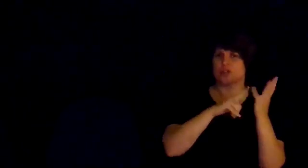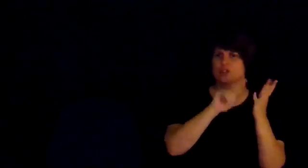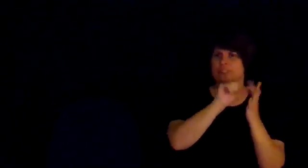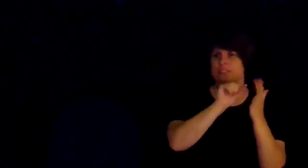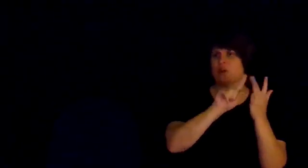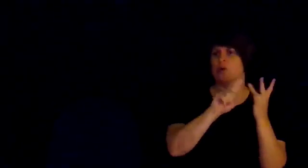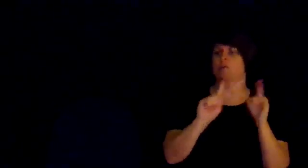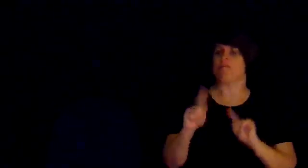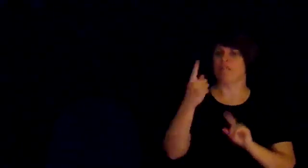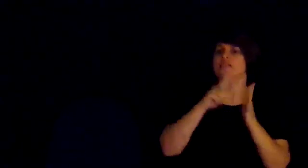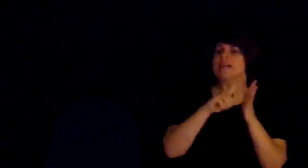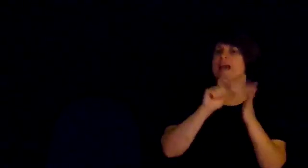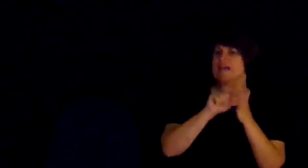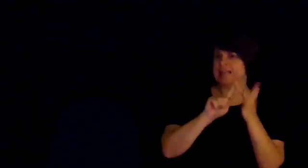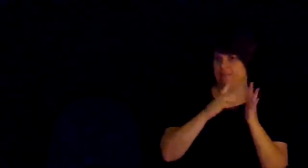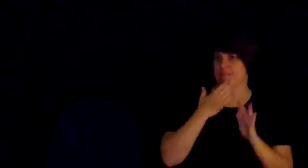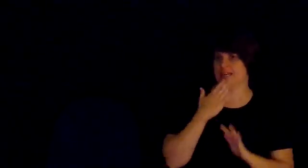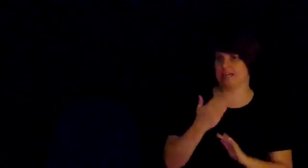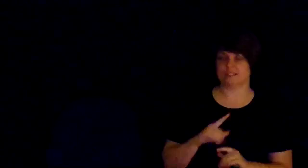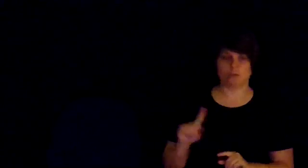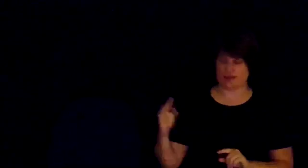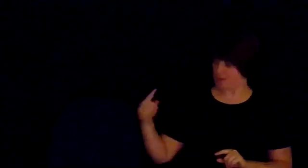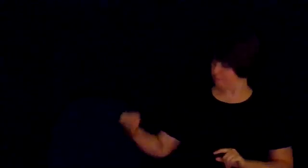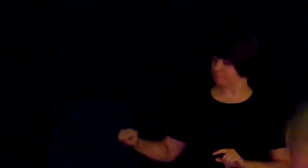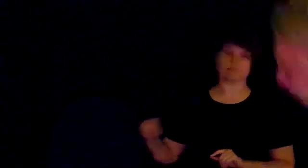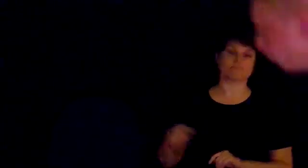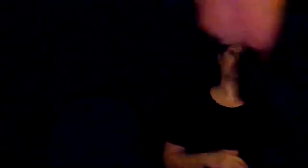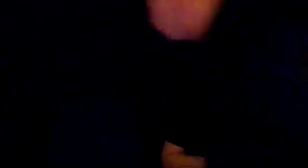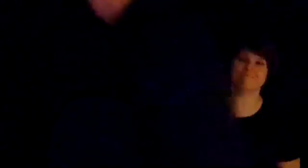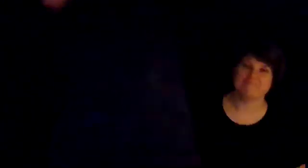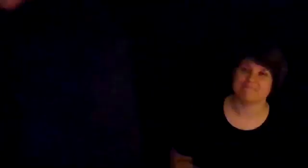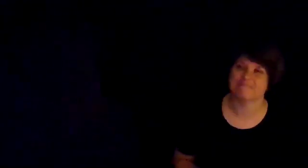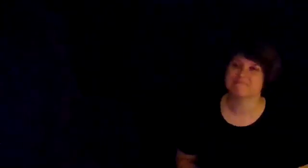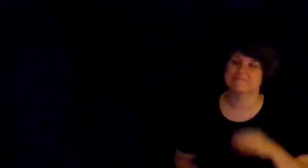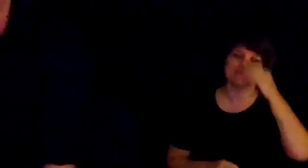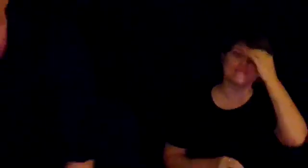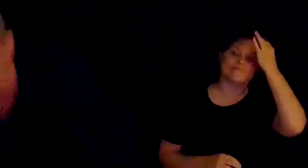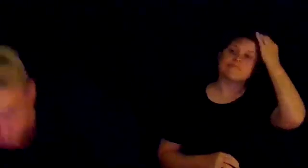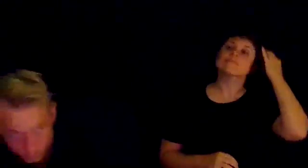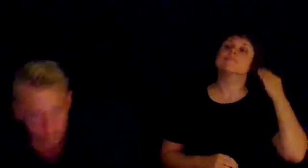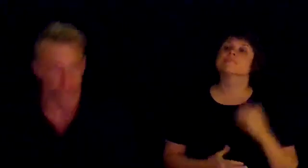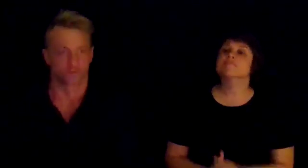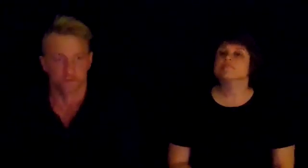Eddie. So we need two, one to voice and one to relay.